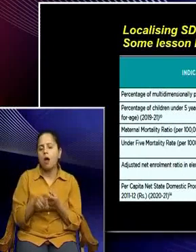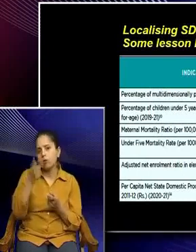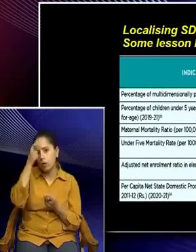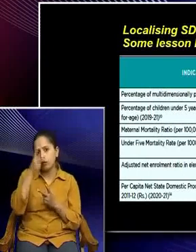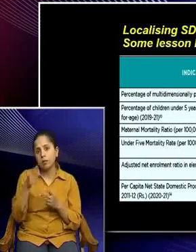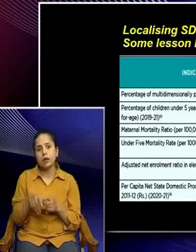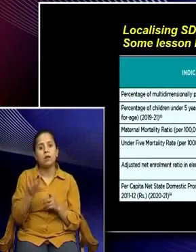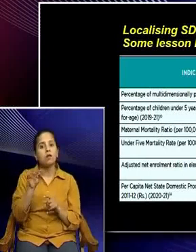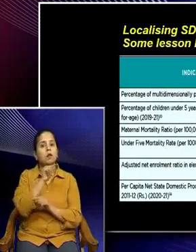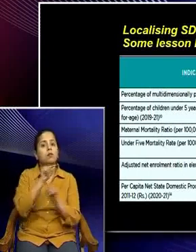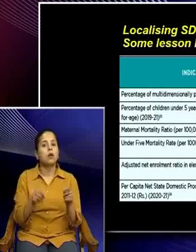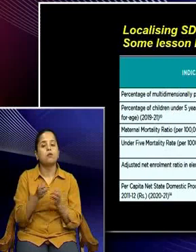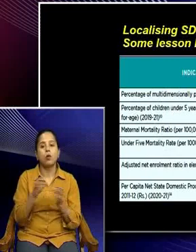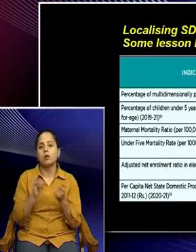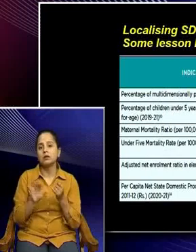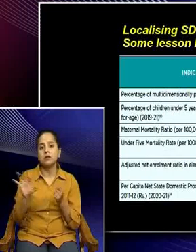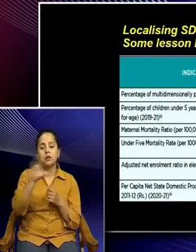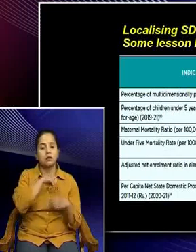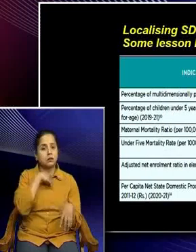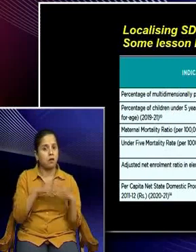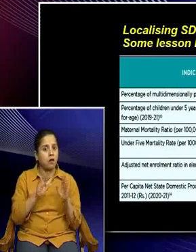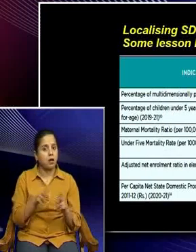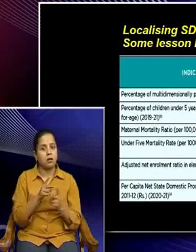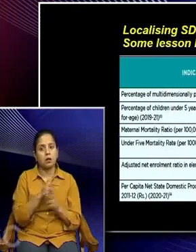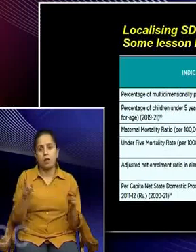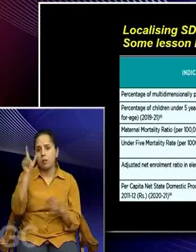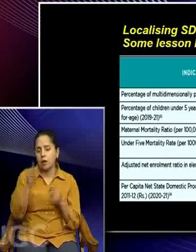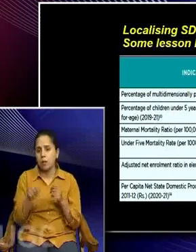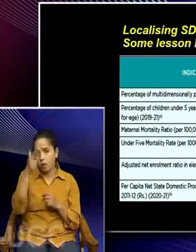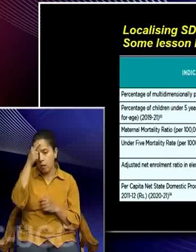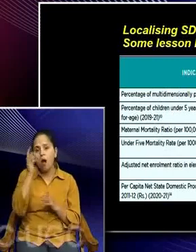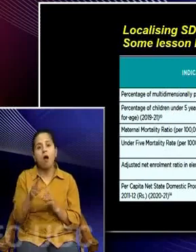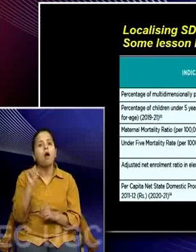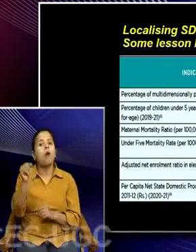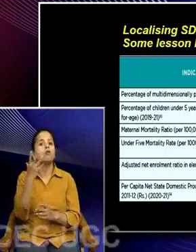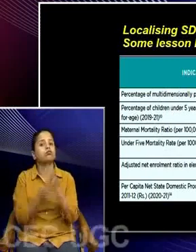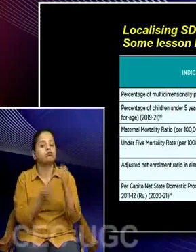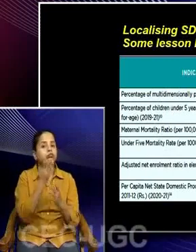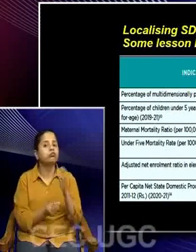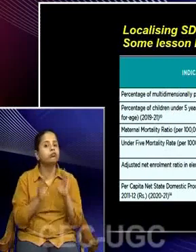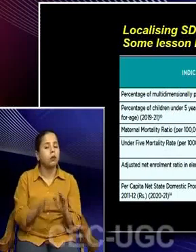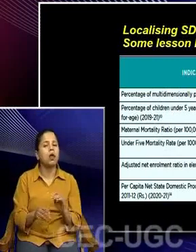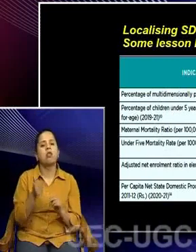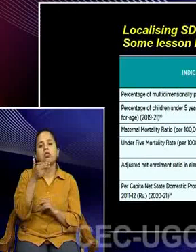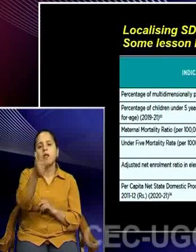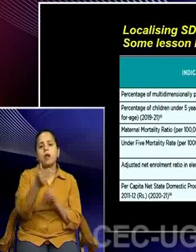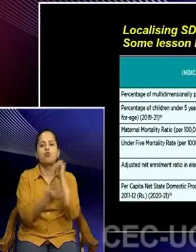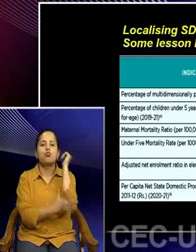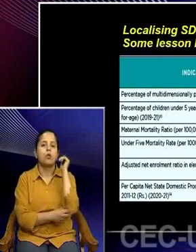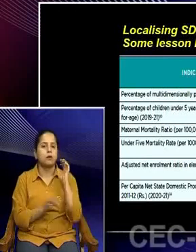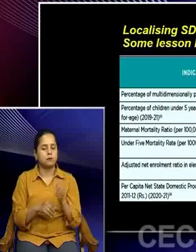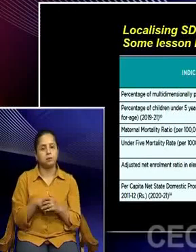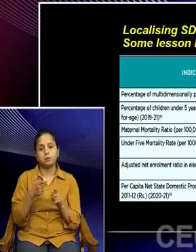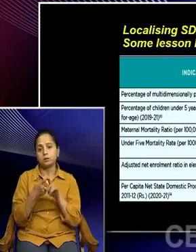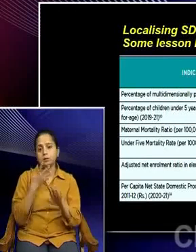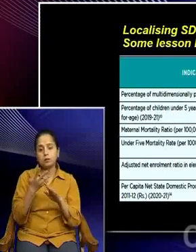than 50% people in the states are suffering from multiple deprivation, and they are categorized as poor. On the other hand, if you compare with Kerala, less